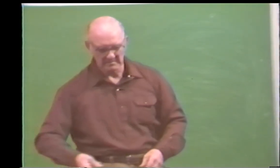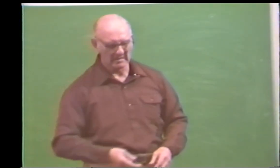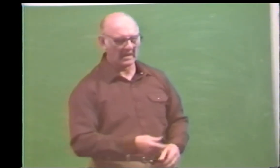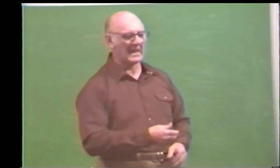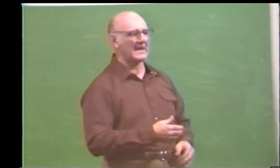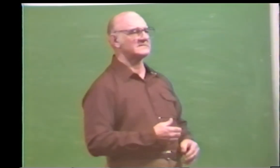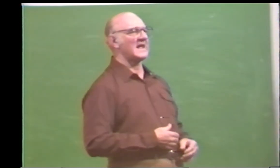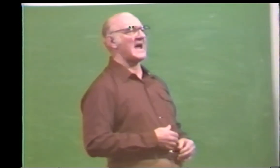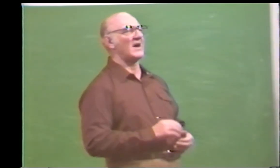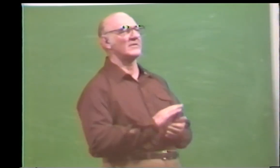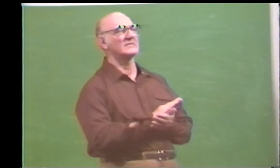lays down.